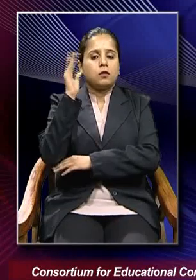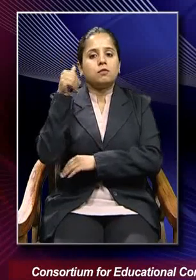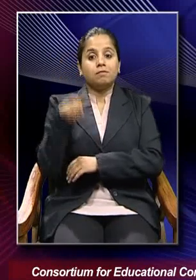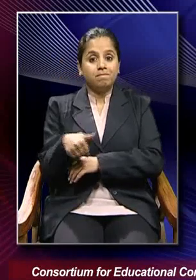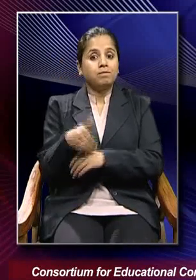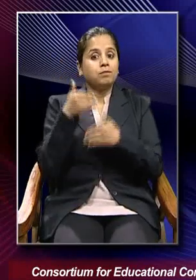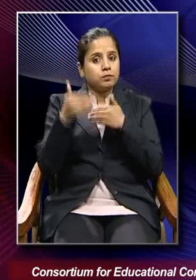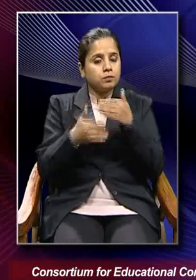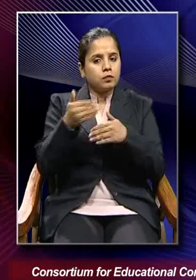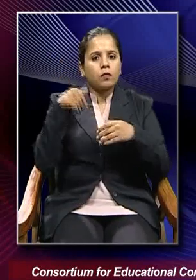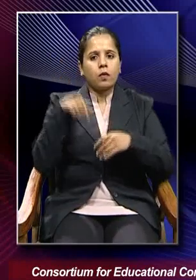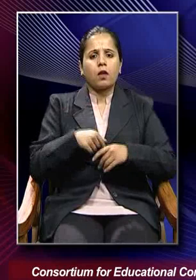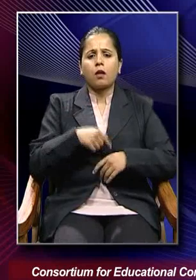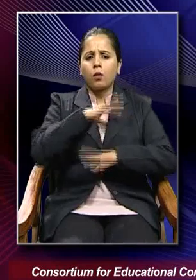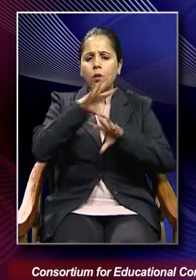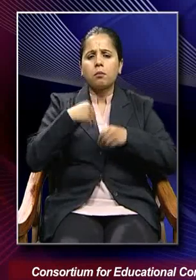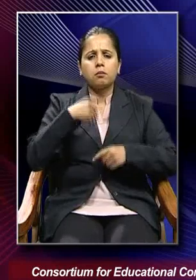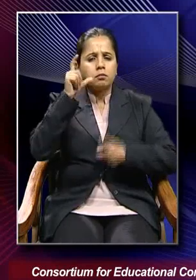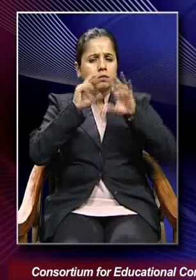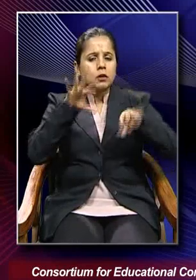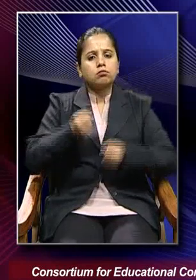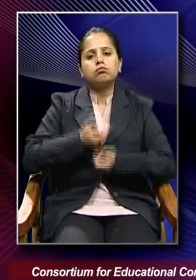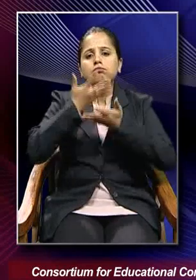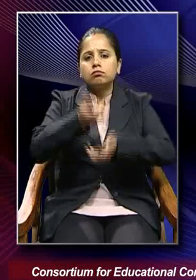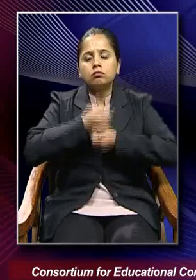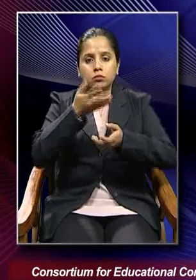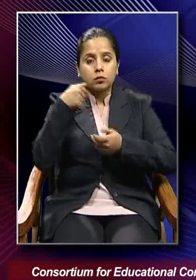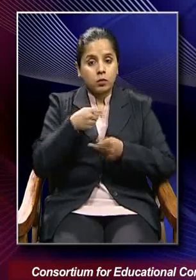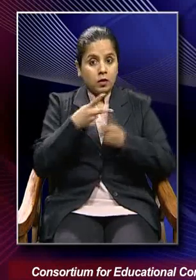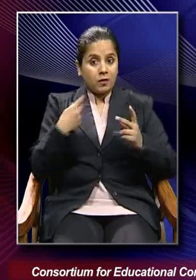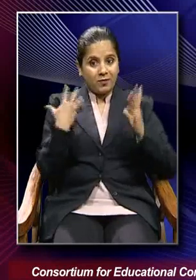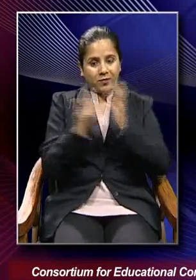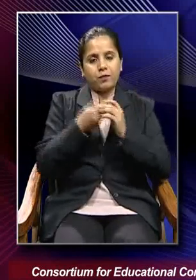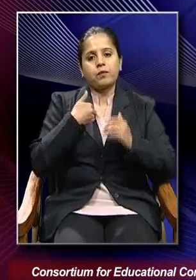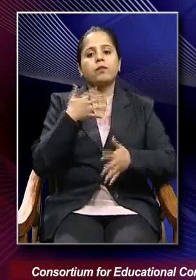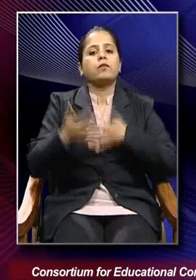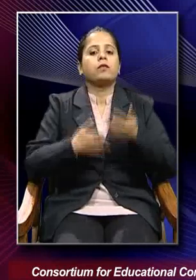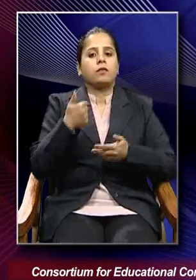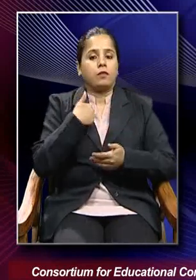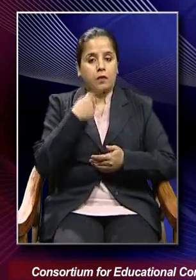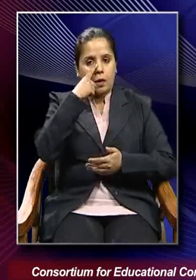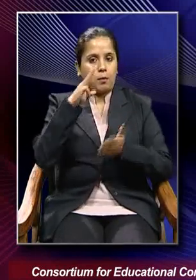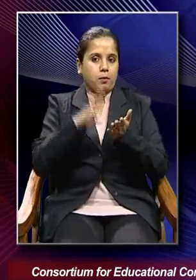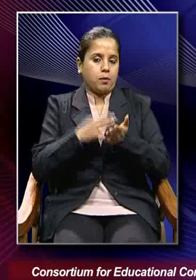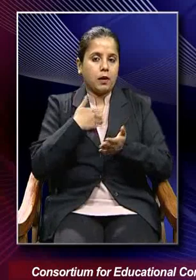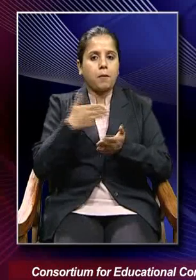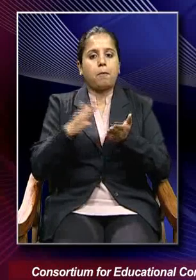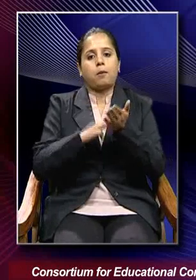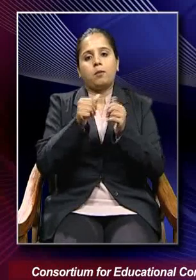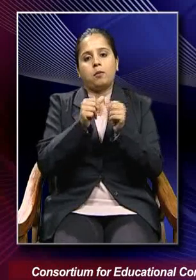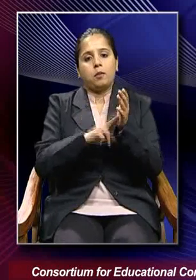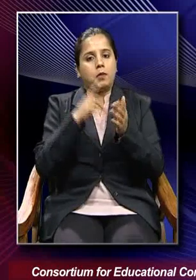series Pratikatmak Abhivyakti, and with me is Madam Manisha